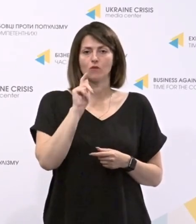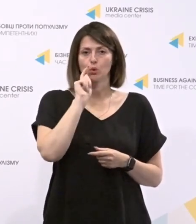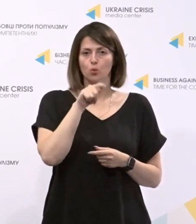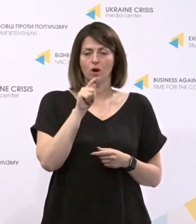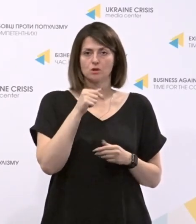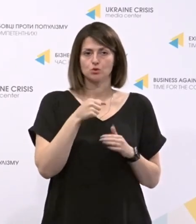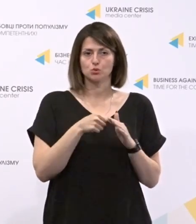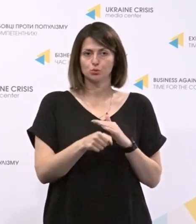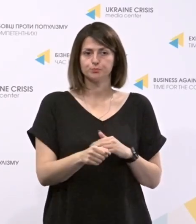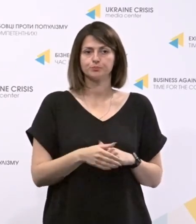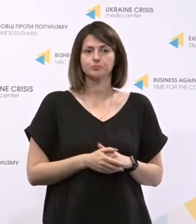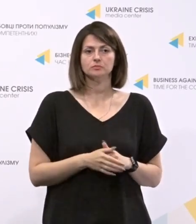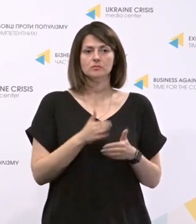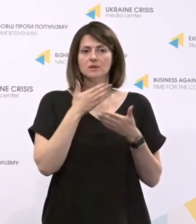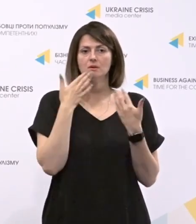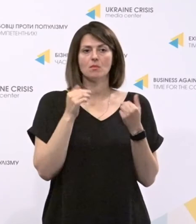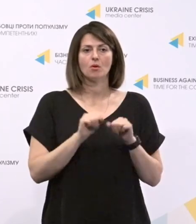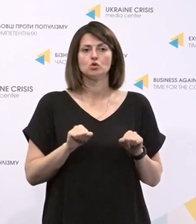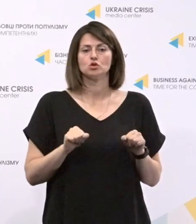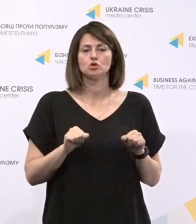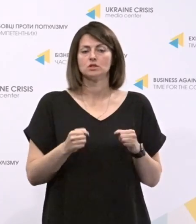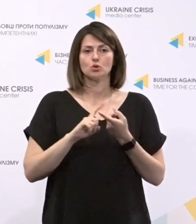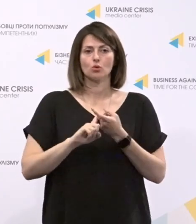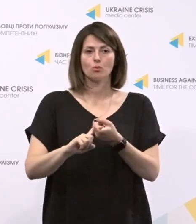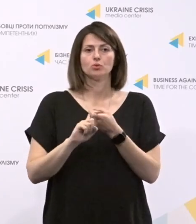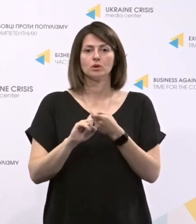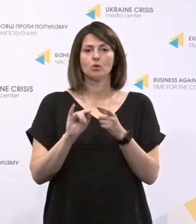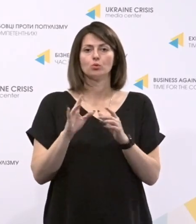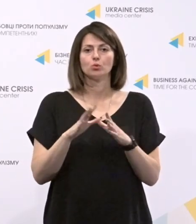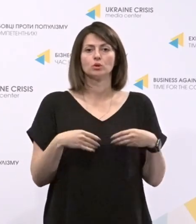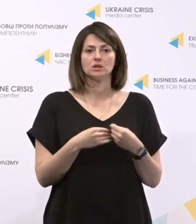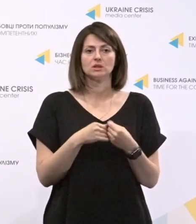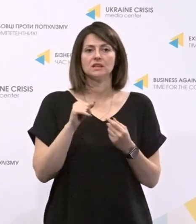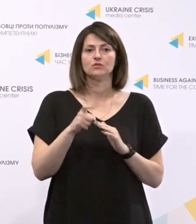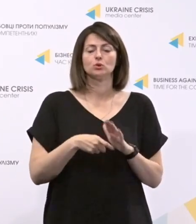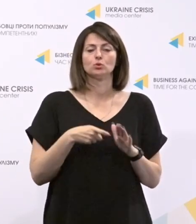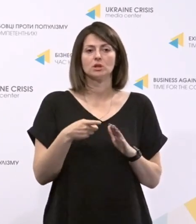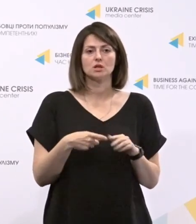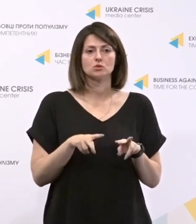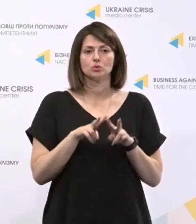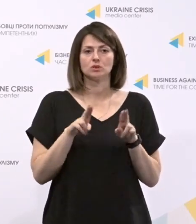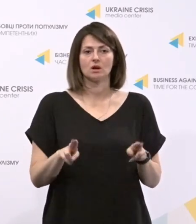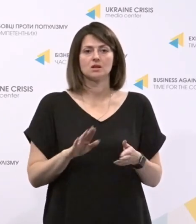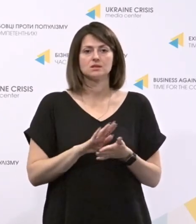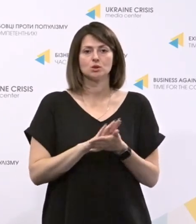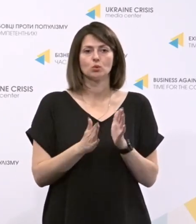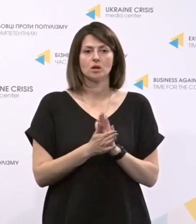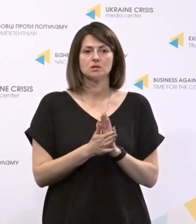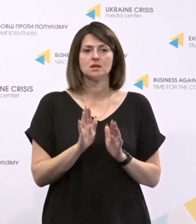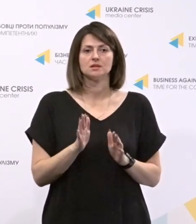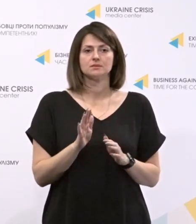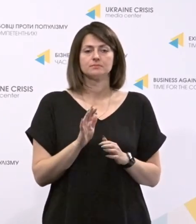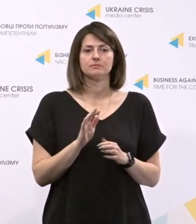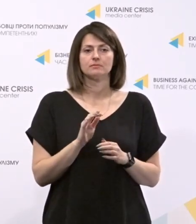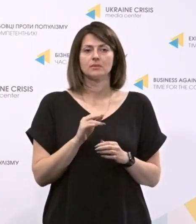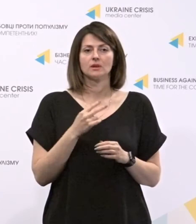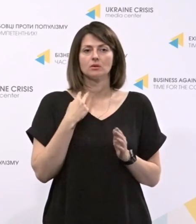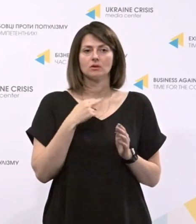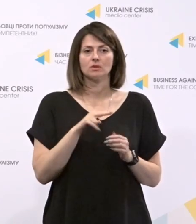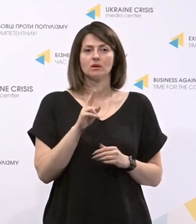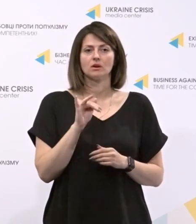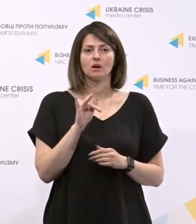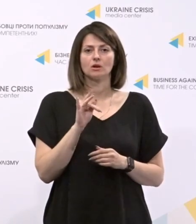Major Ivanchuk, who is held in custody in the Luhansk, the so-called Luhansk People's